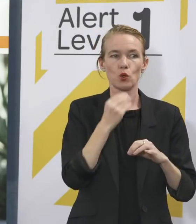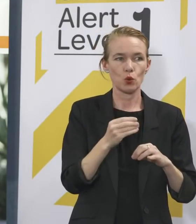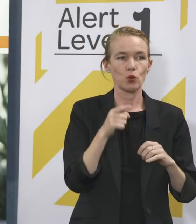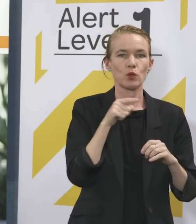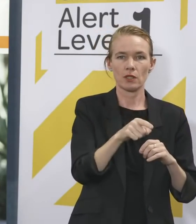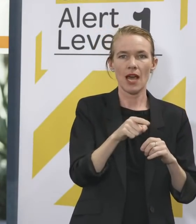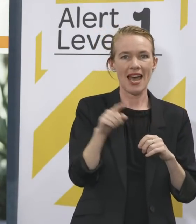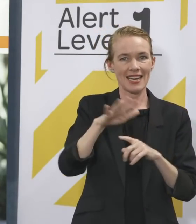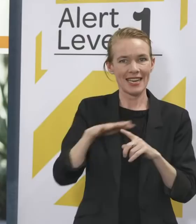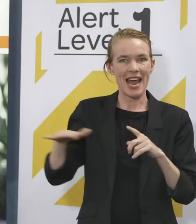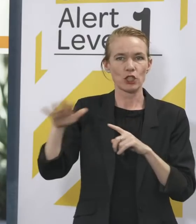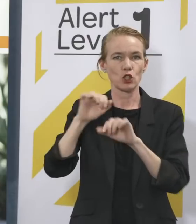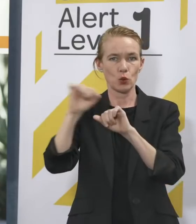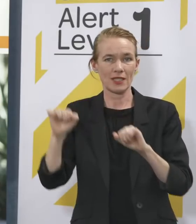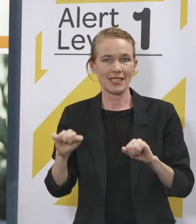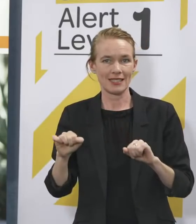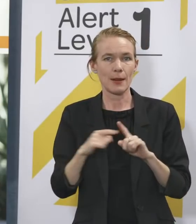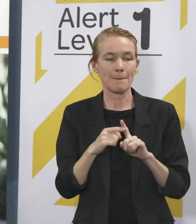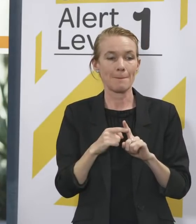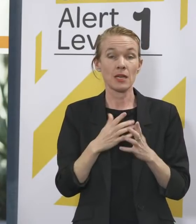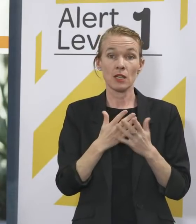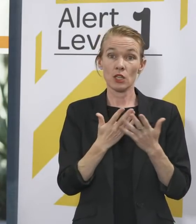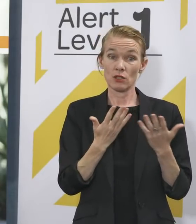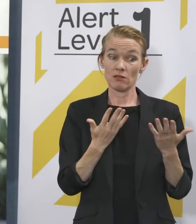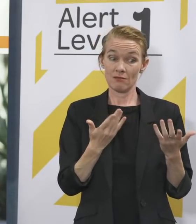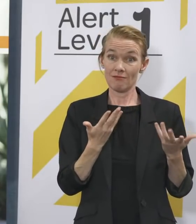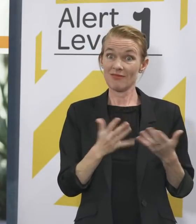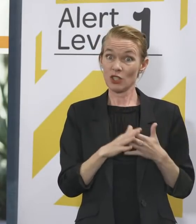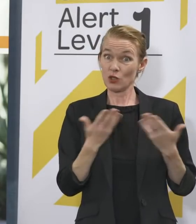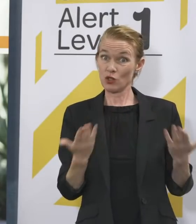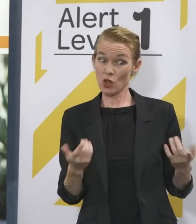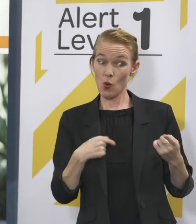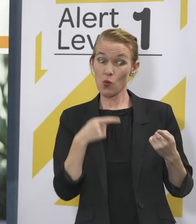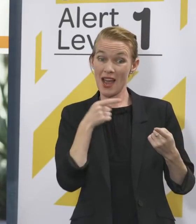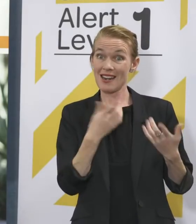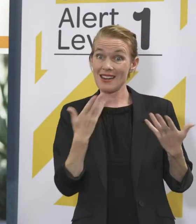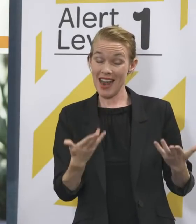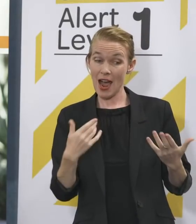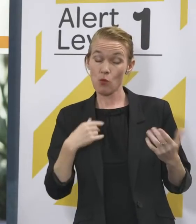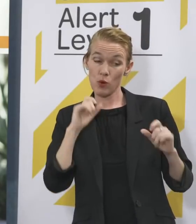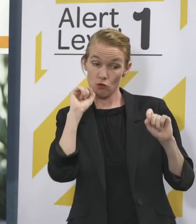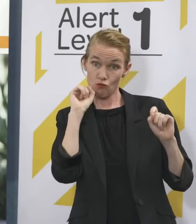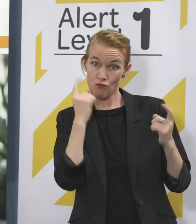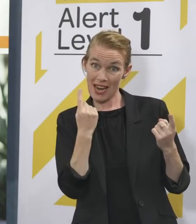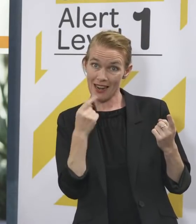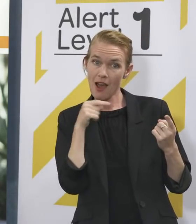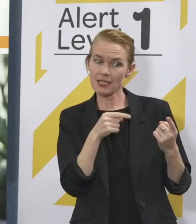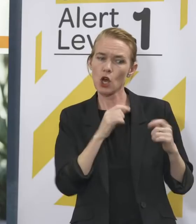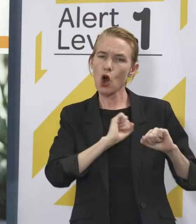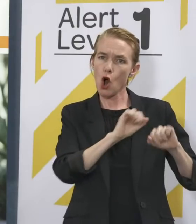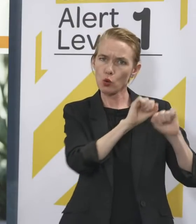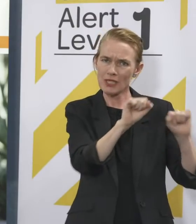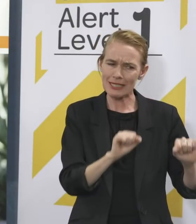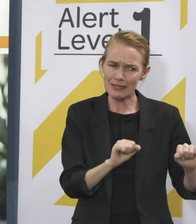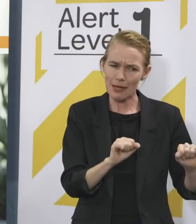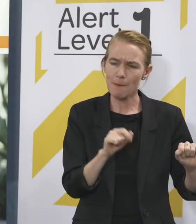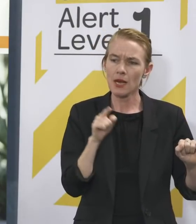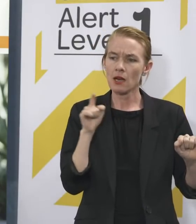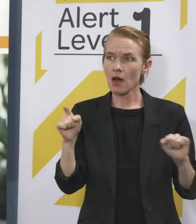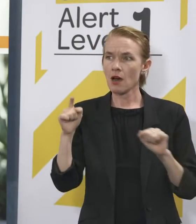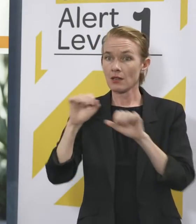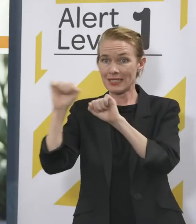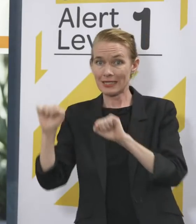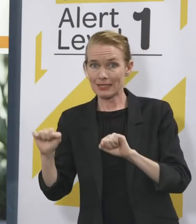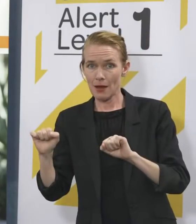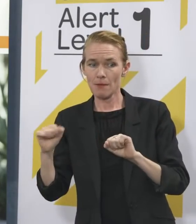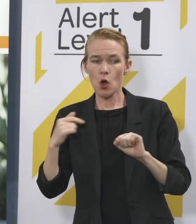So it's really good that we've been able to use it, and that it's been useful not just for us but for the whole system, for our public health units as